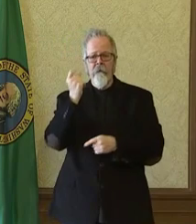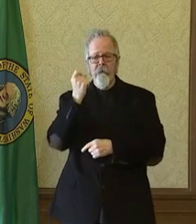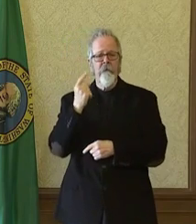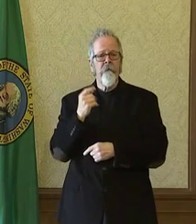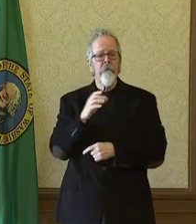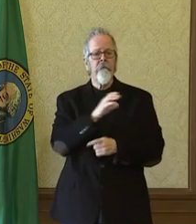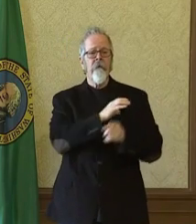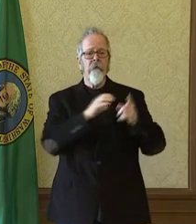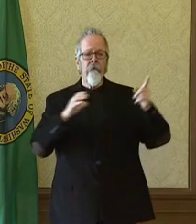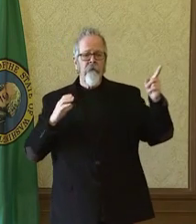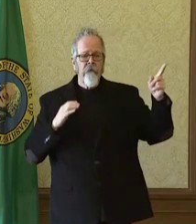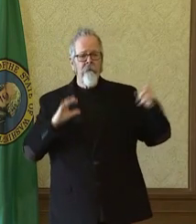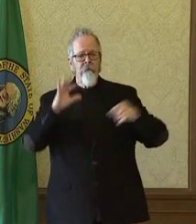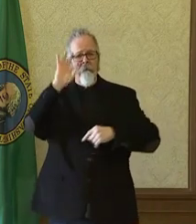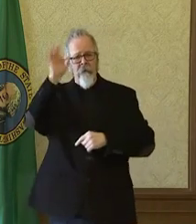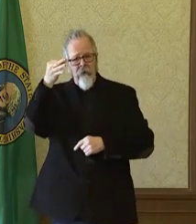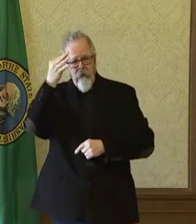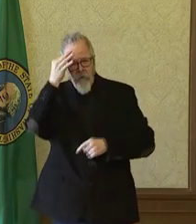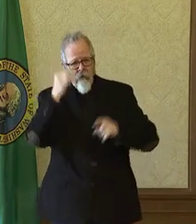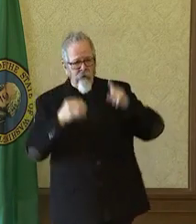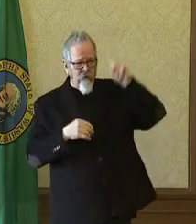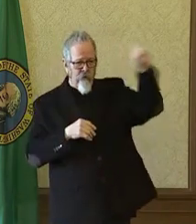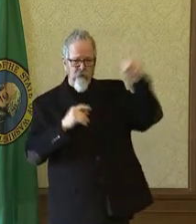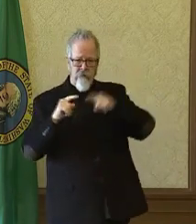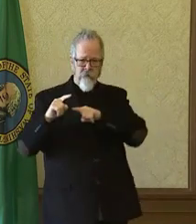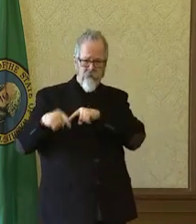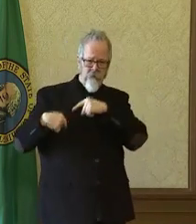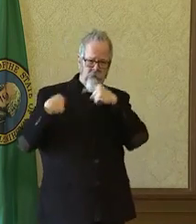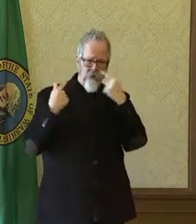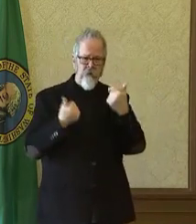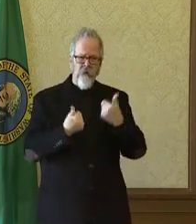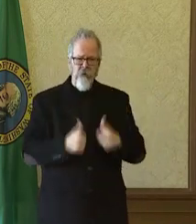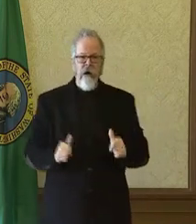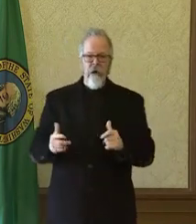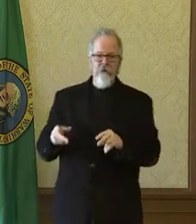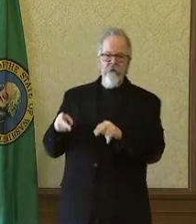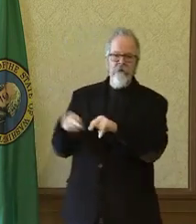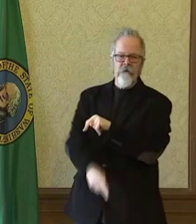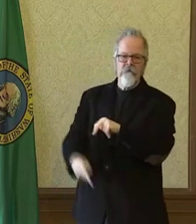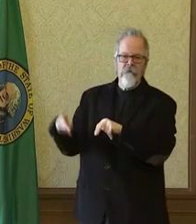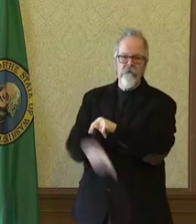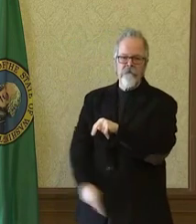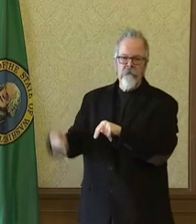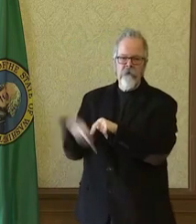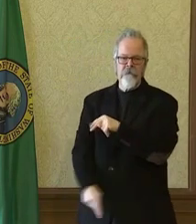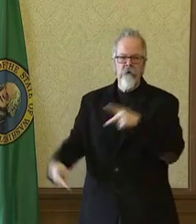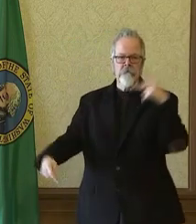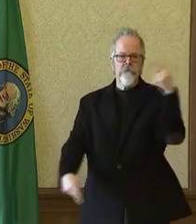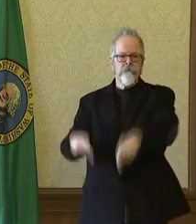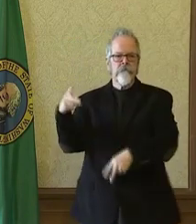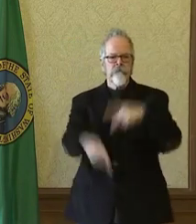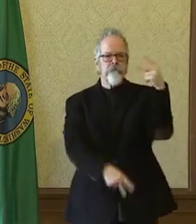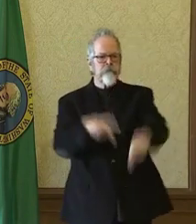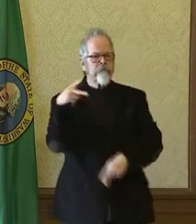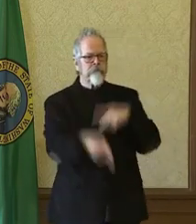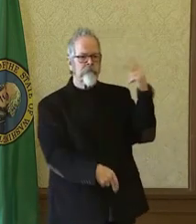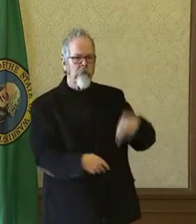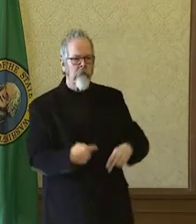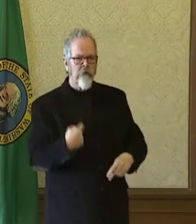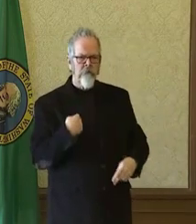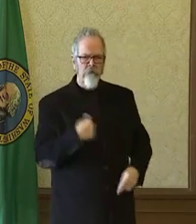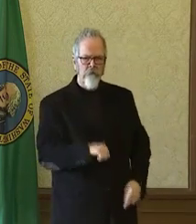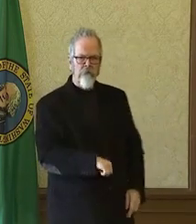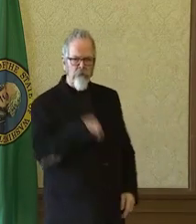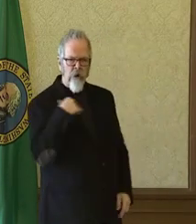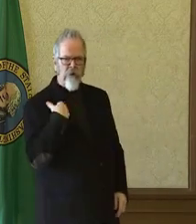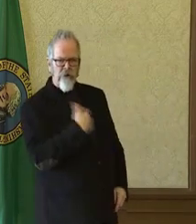from 800,000 people. If anything comes out of this COVID crisis, we hope that it is people giving up trying